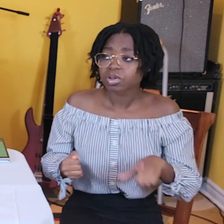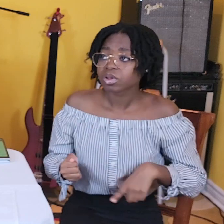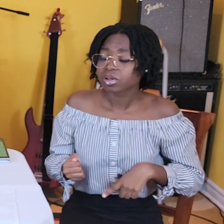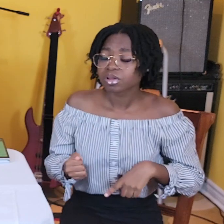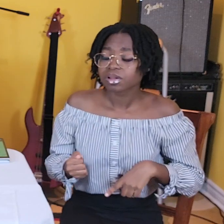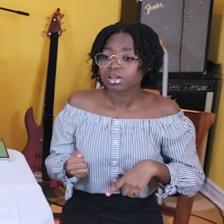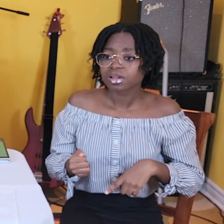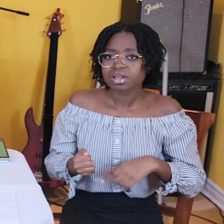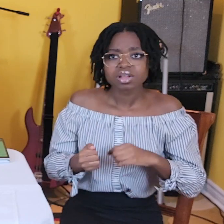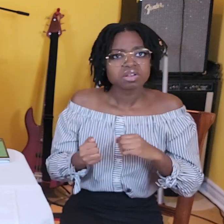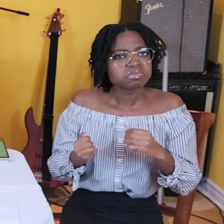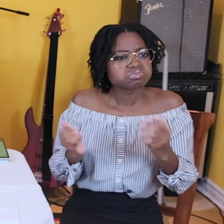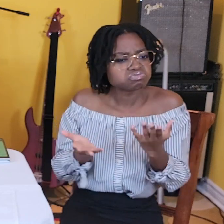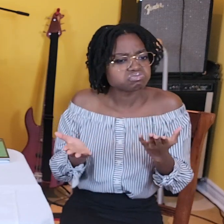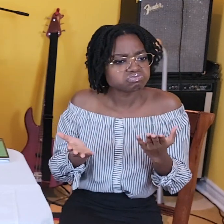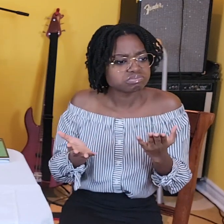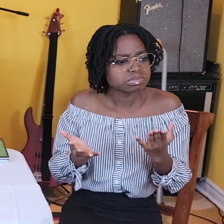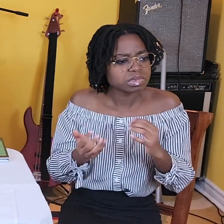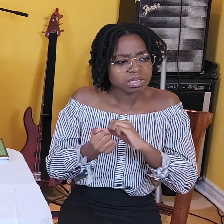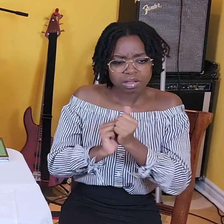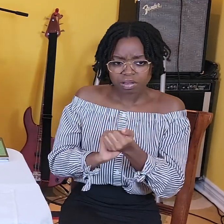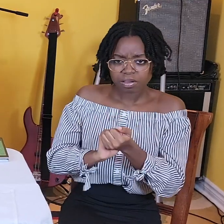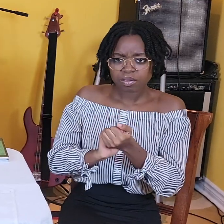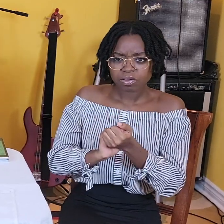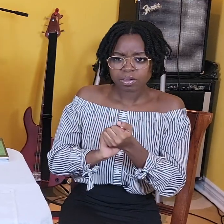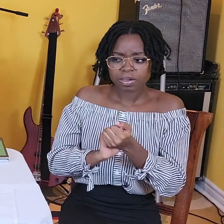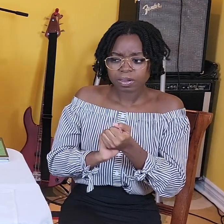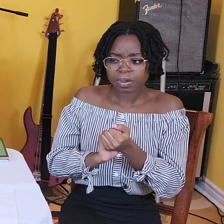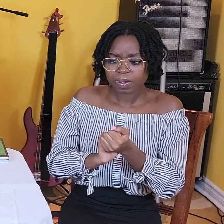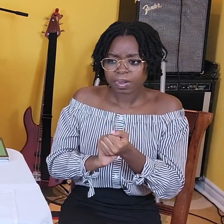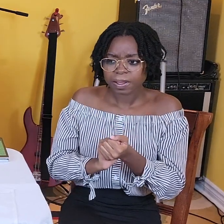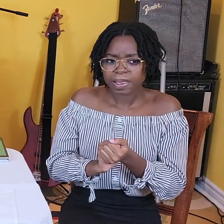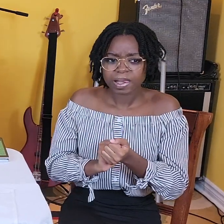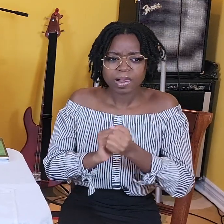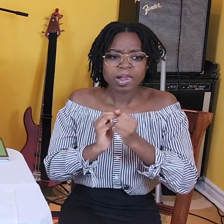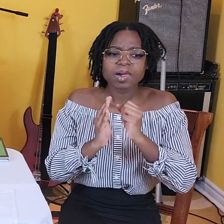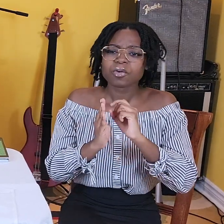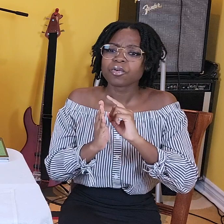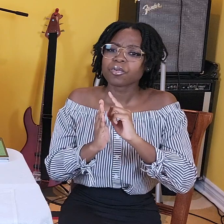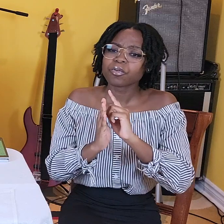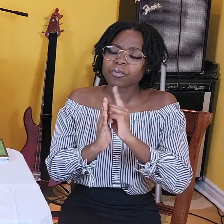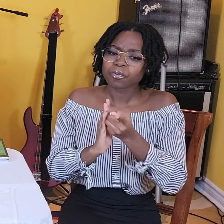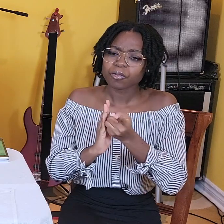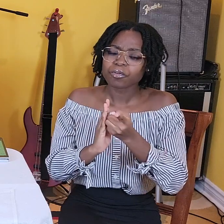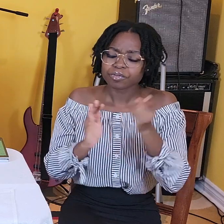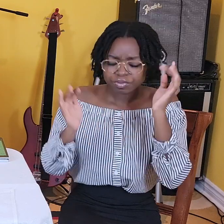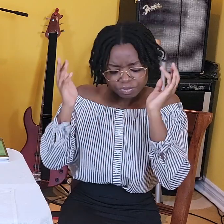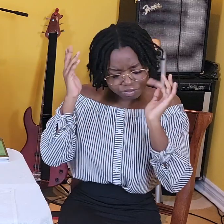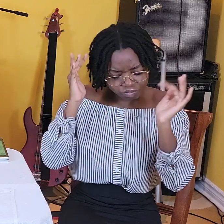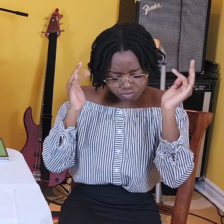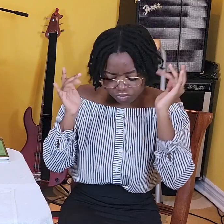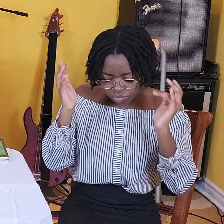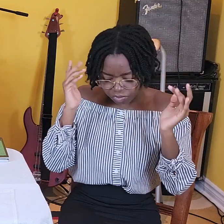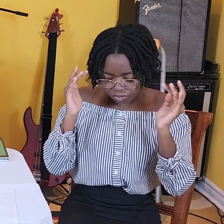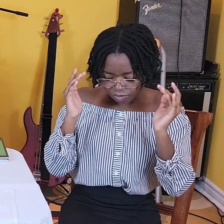please spend a couple of minutes on that, and then we go on to the next passage that we want to read.